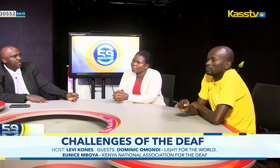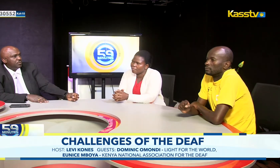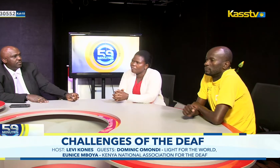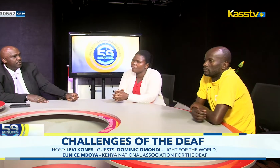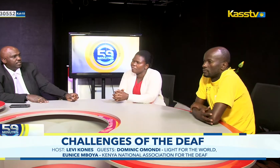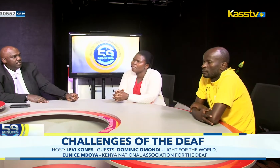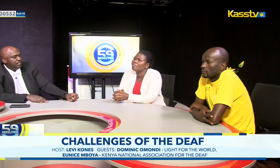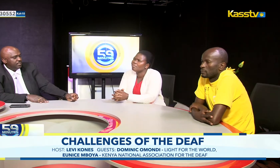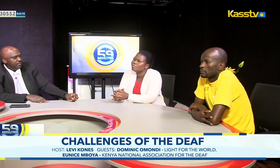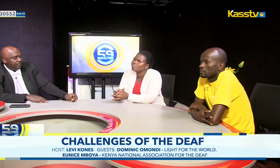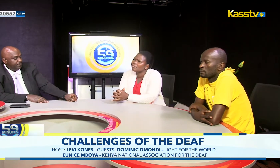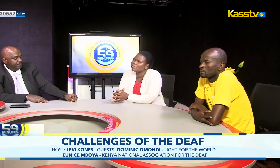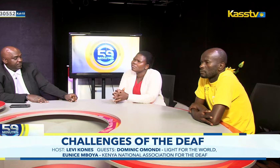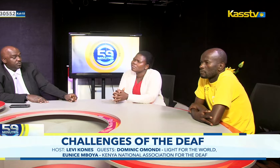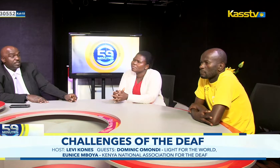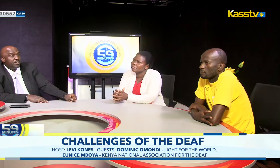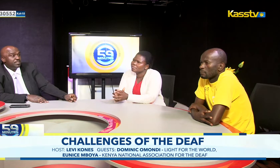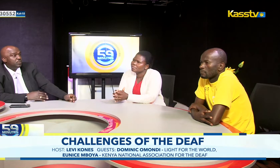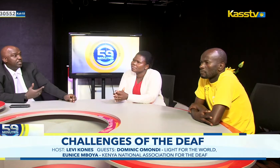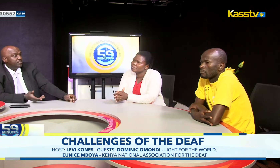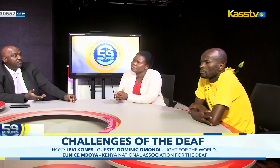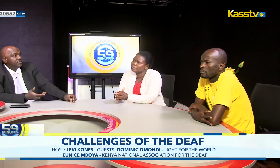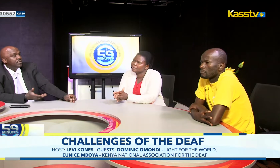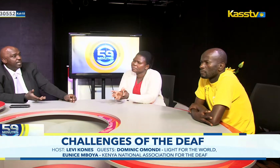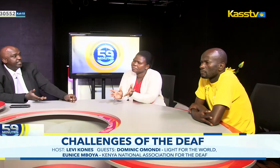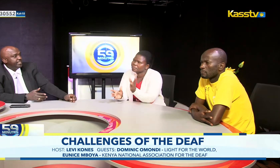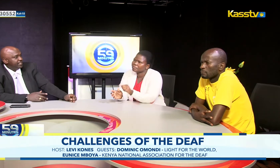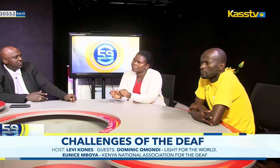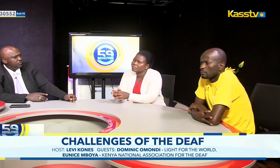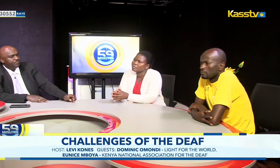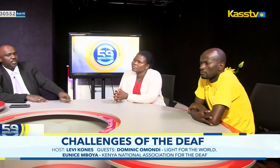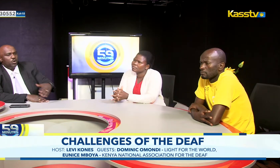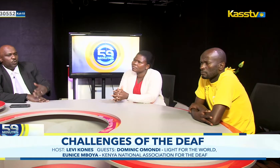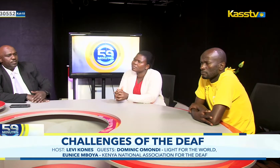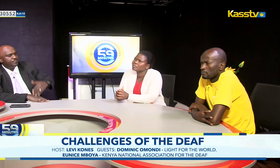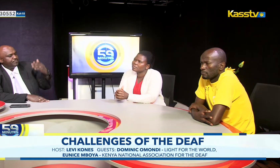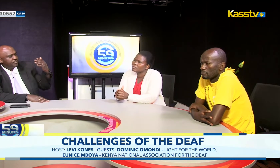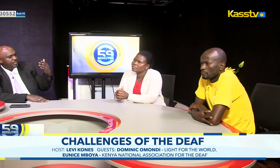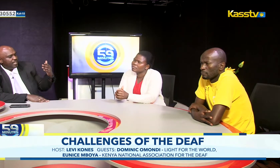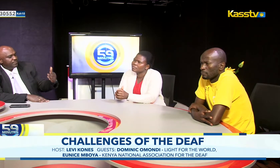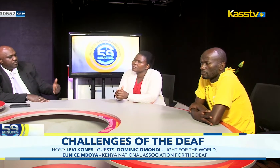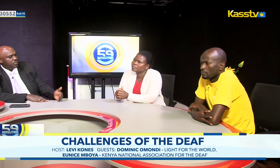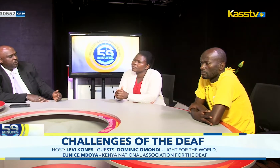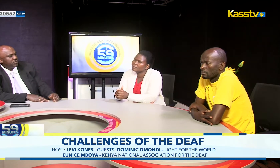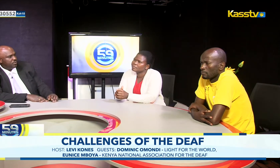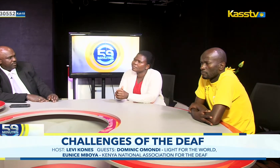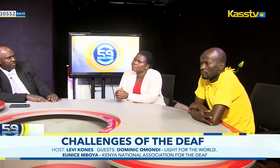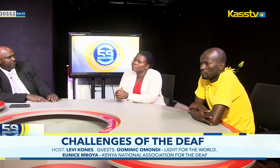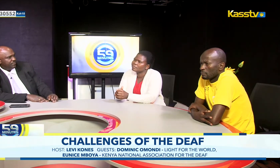gone deaf, you know, sometimes somebody becomes deaf at an adult age, or they have somebody who has gone deaf.